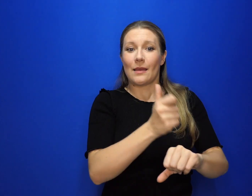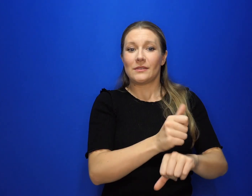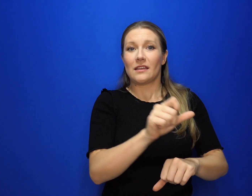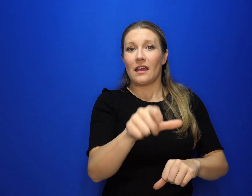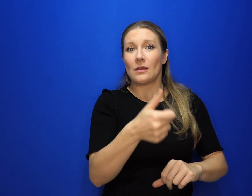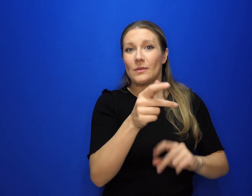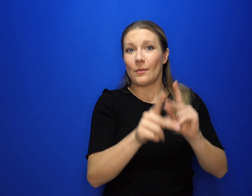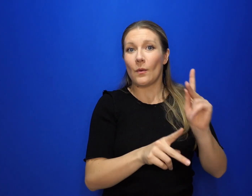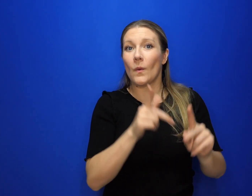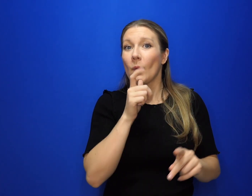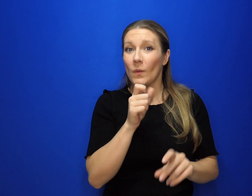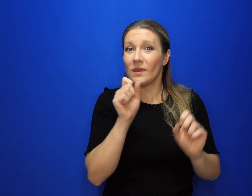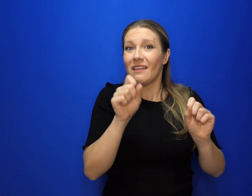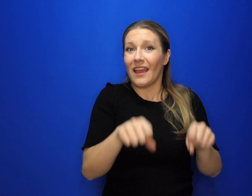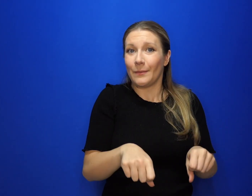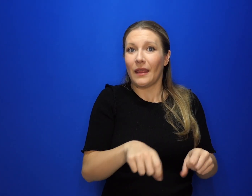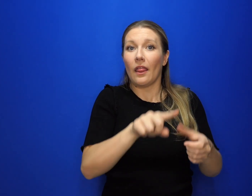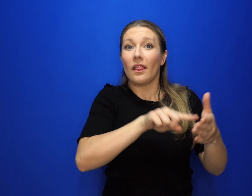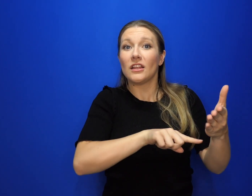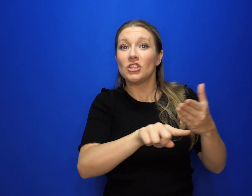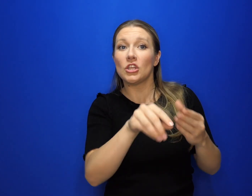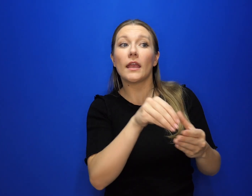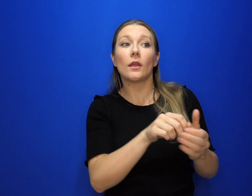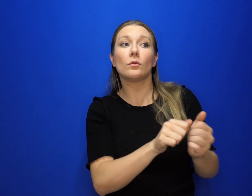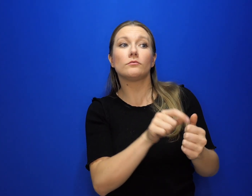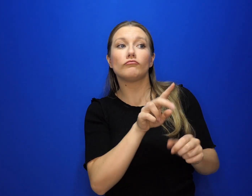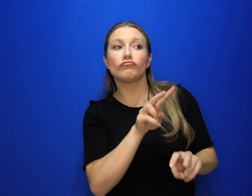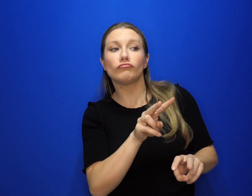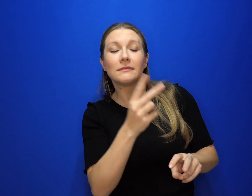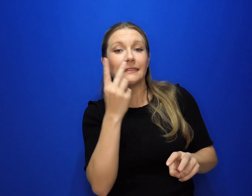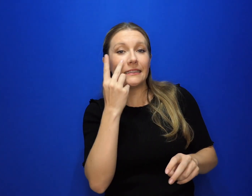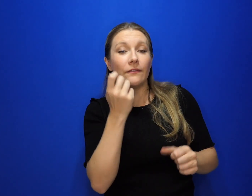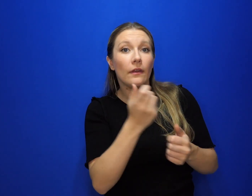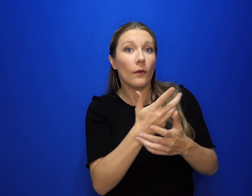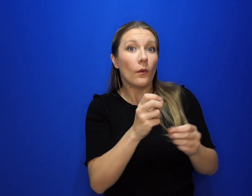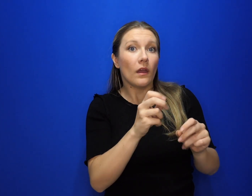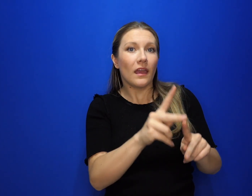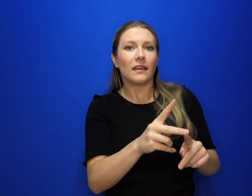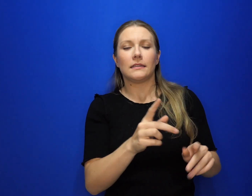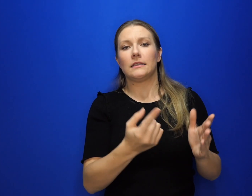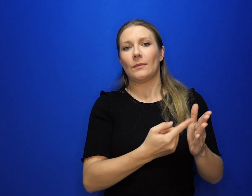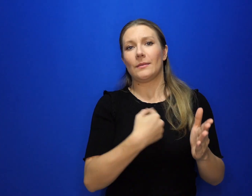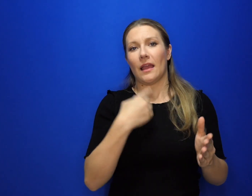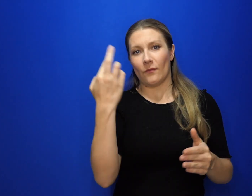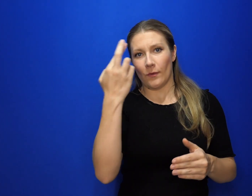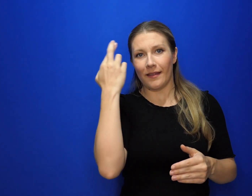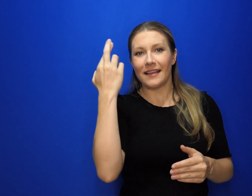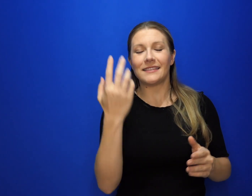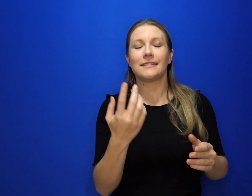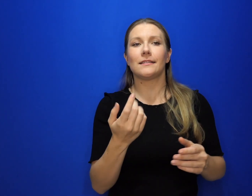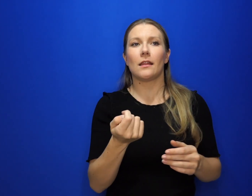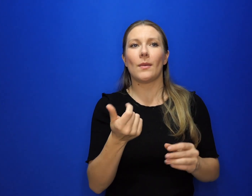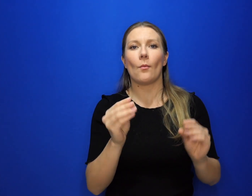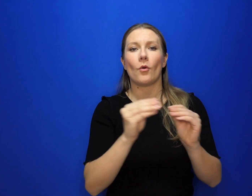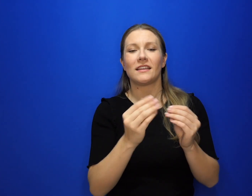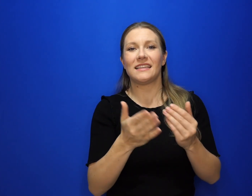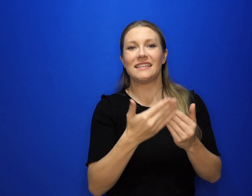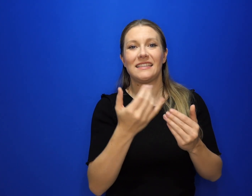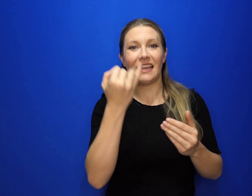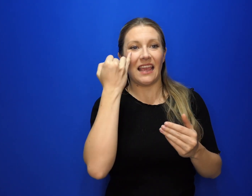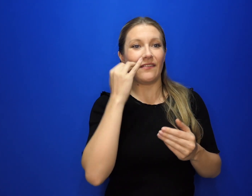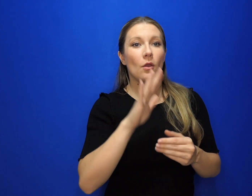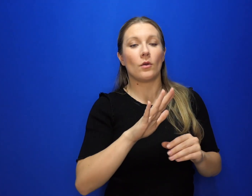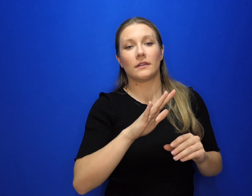establishing people that can be the check-in person. Many times I've found that it's a little bit easier when schools